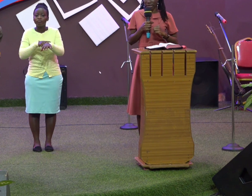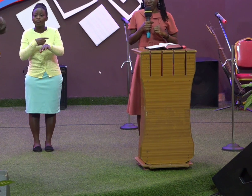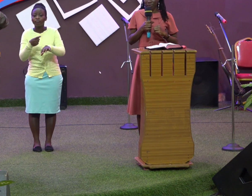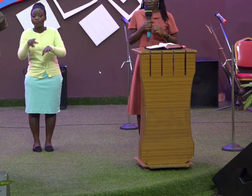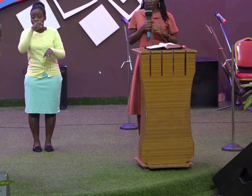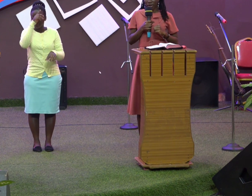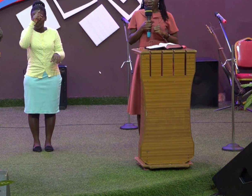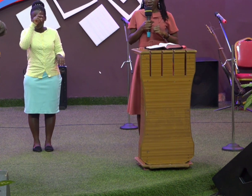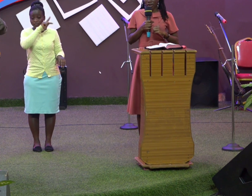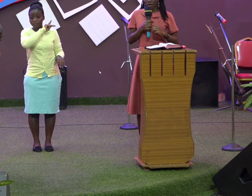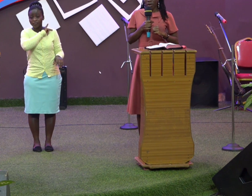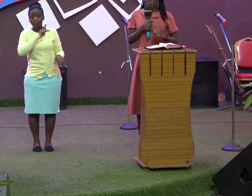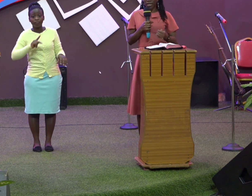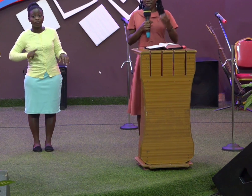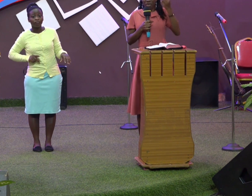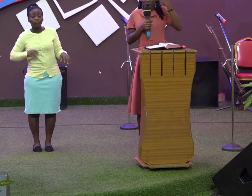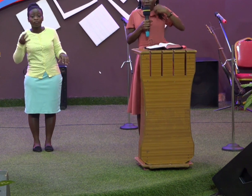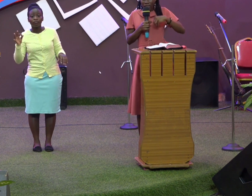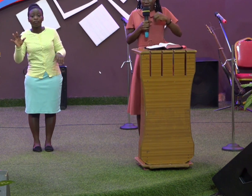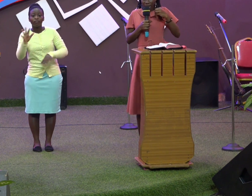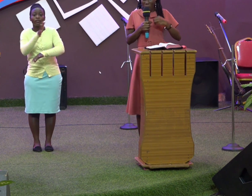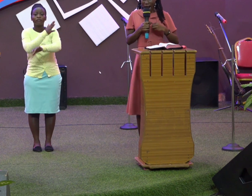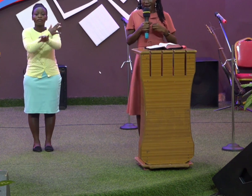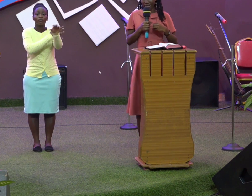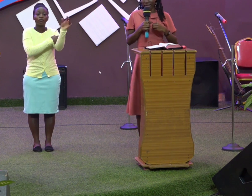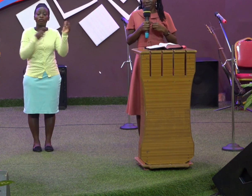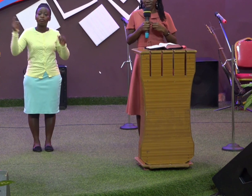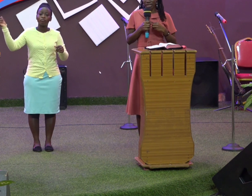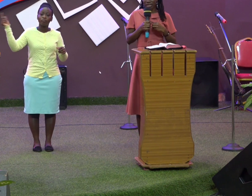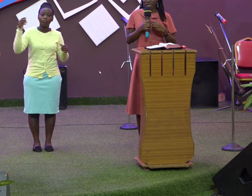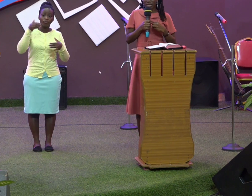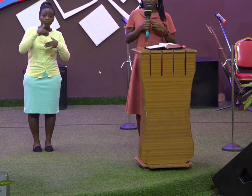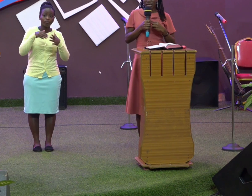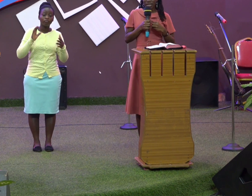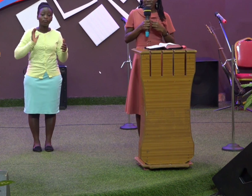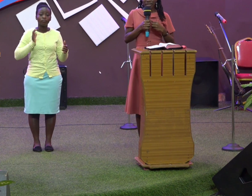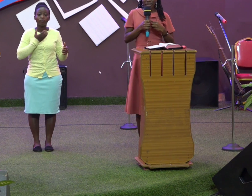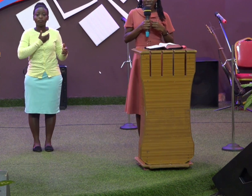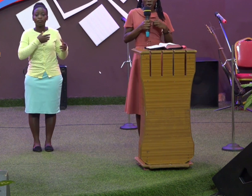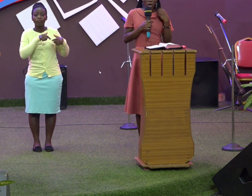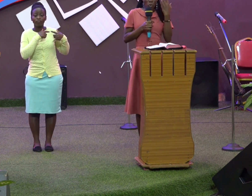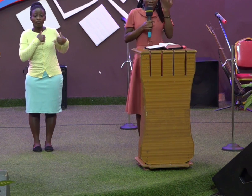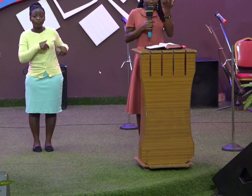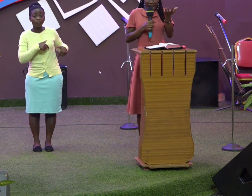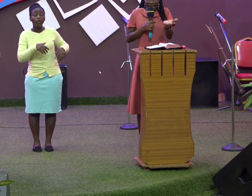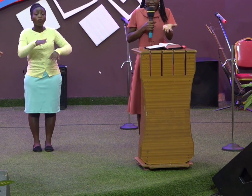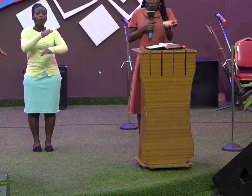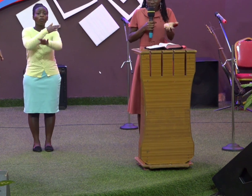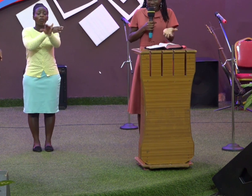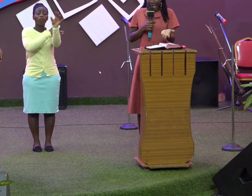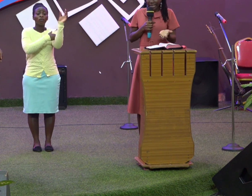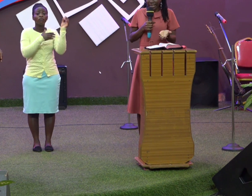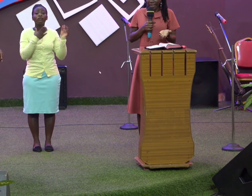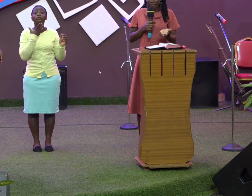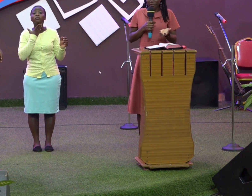came in us, when the throne of God came in our hearts, God wants a heart in a